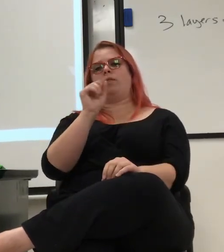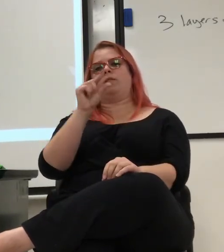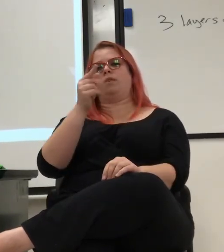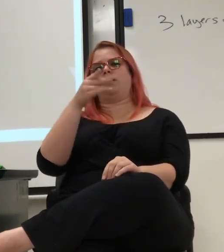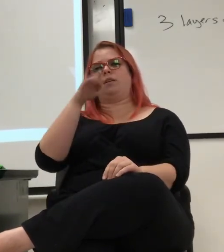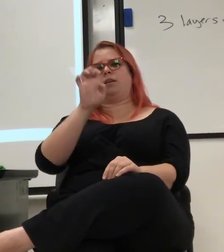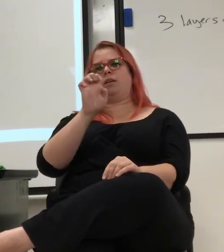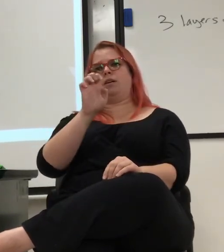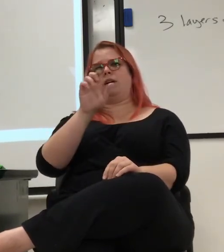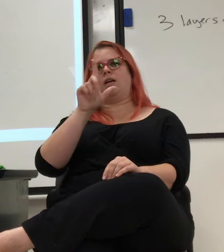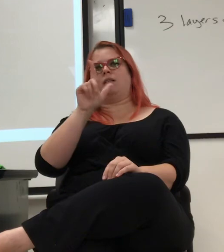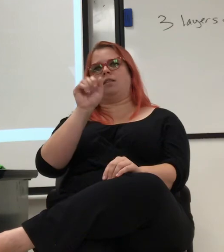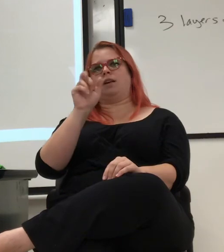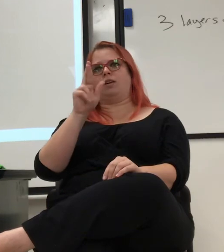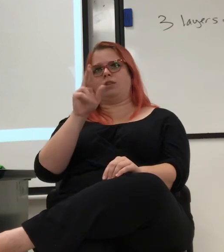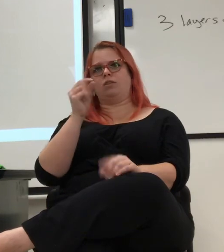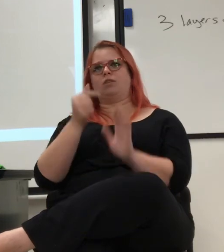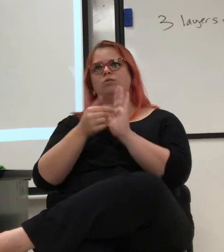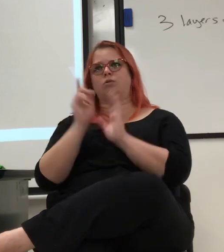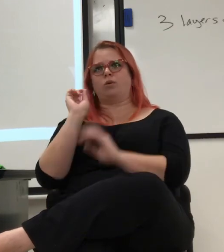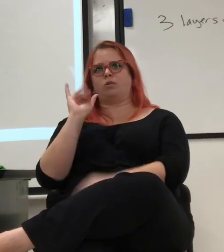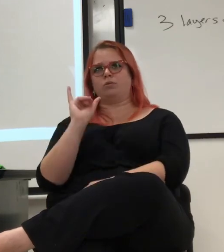Okay.